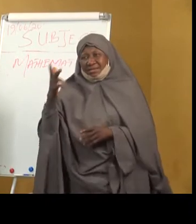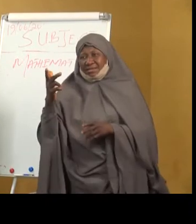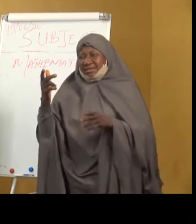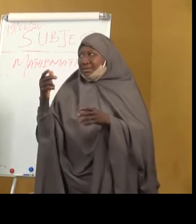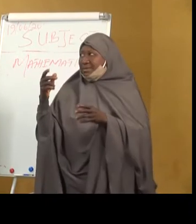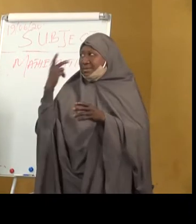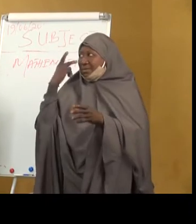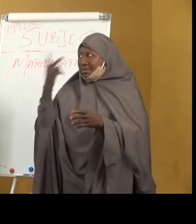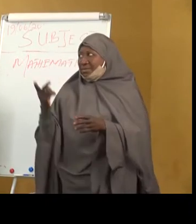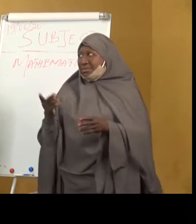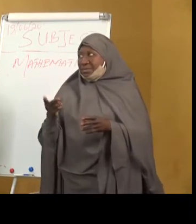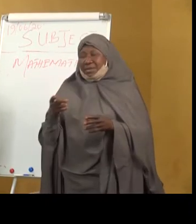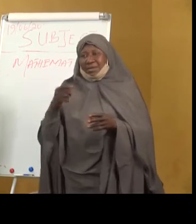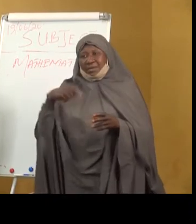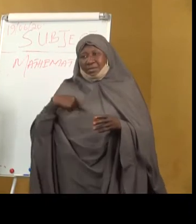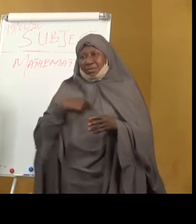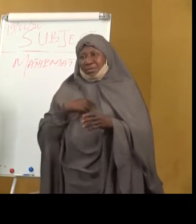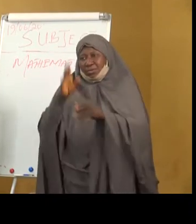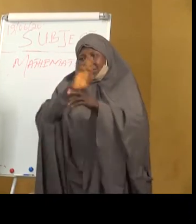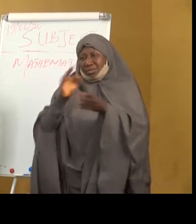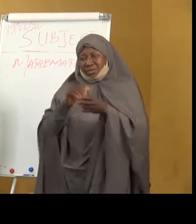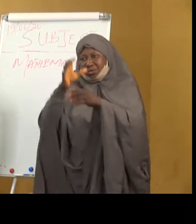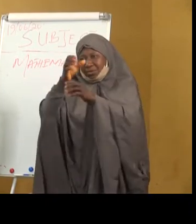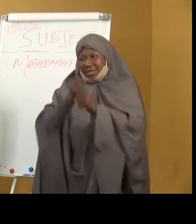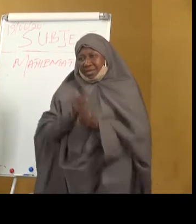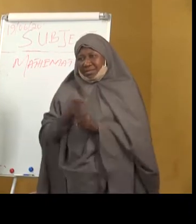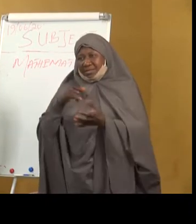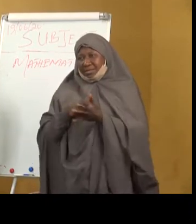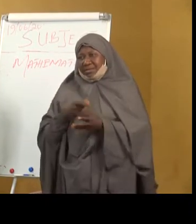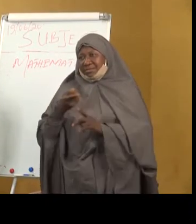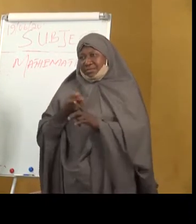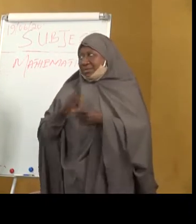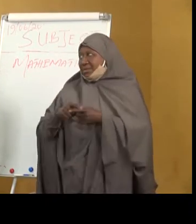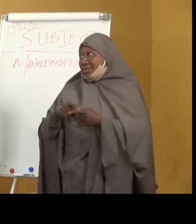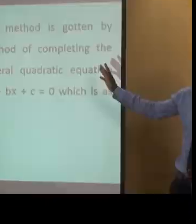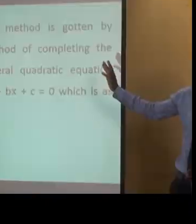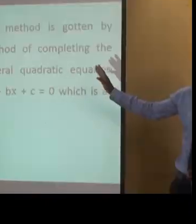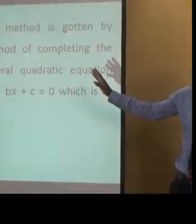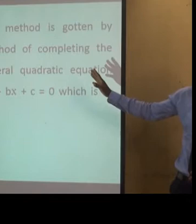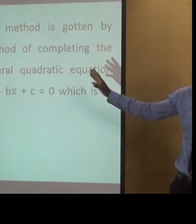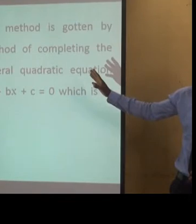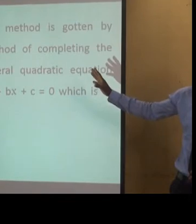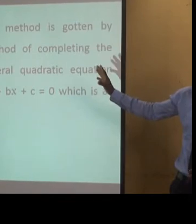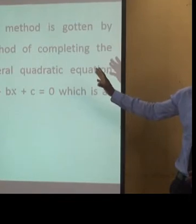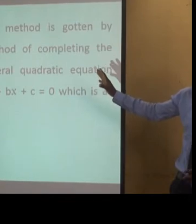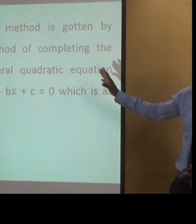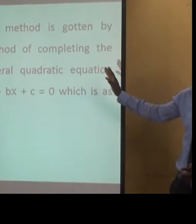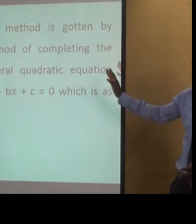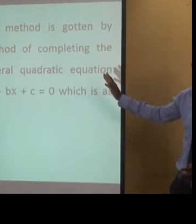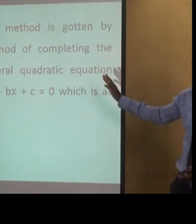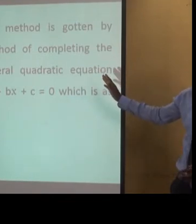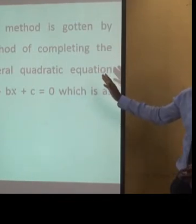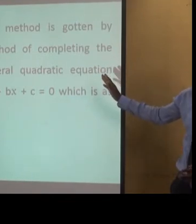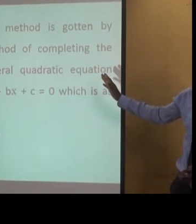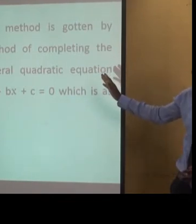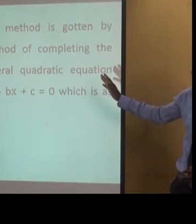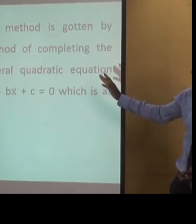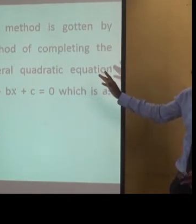going to use in deriving the general quadratic formula that we are going to use in solving quadratic